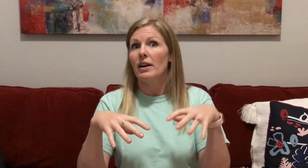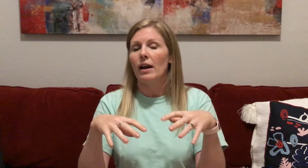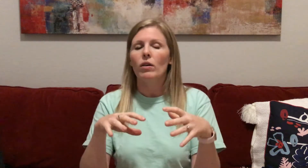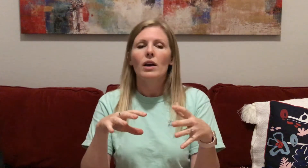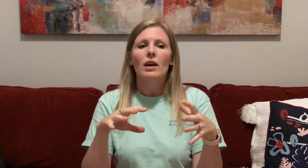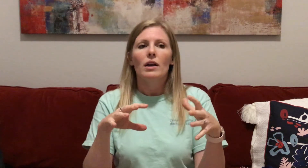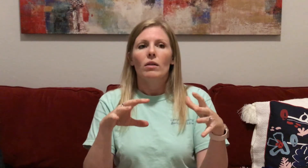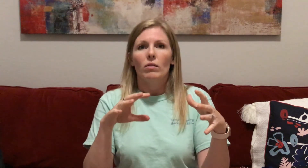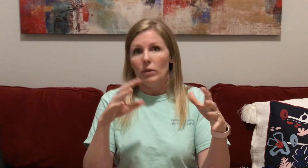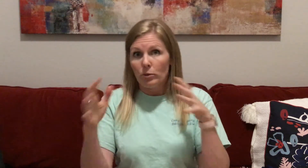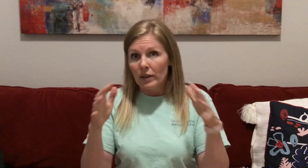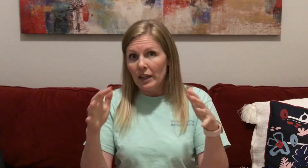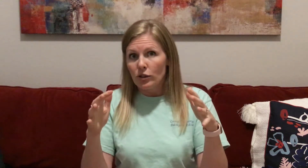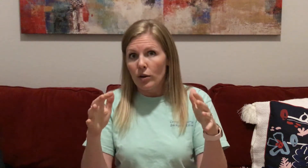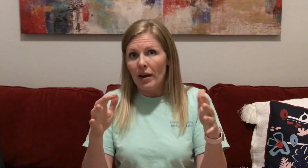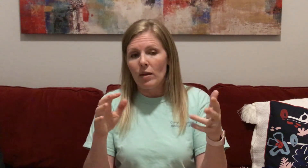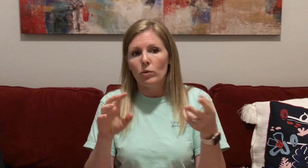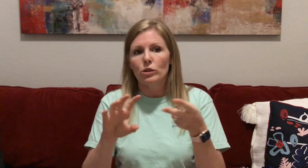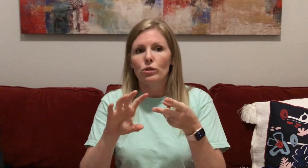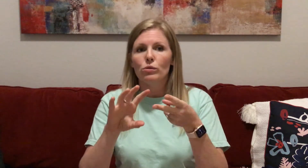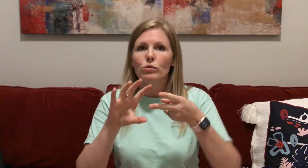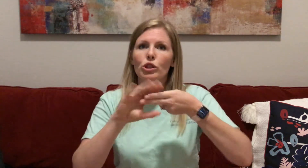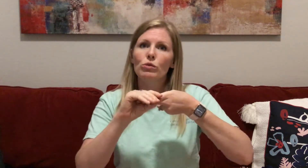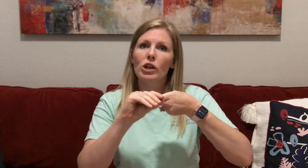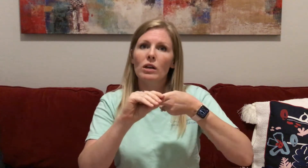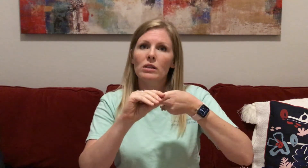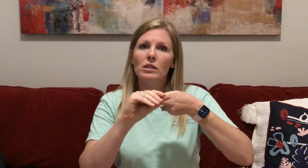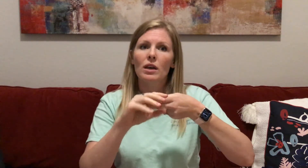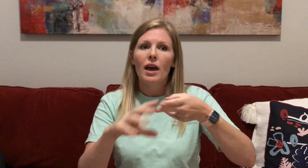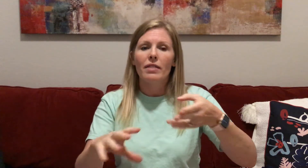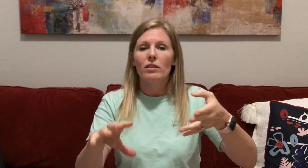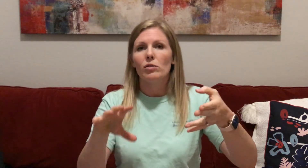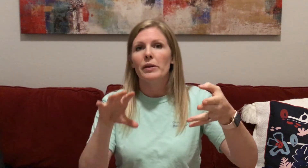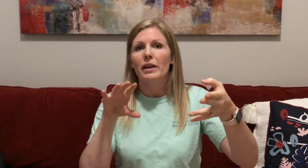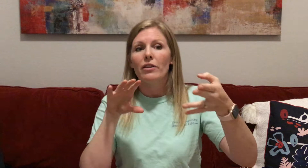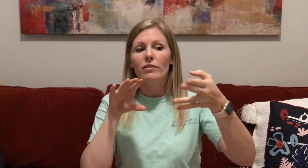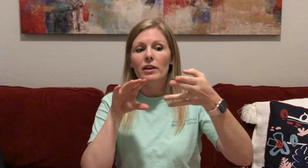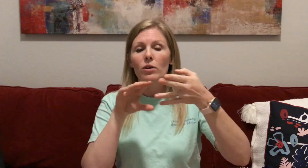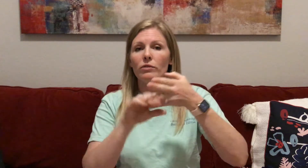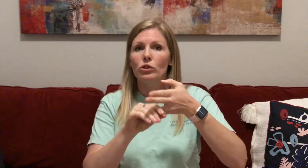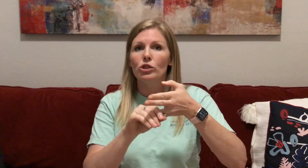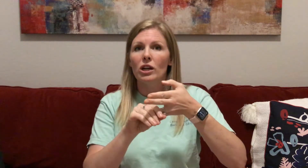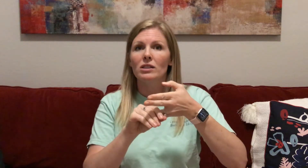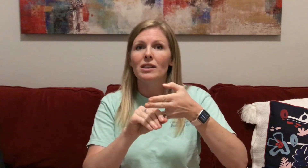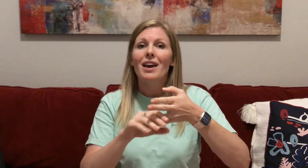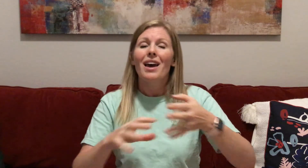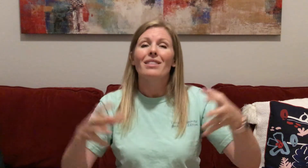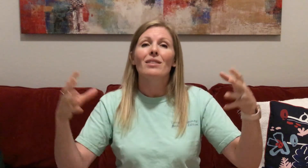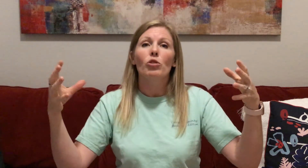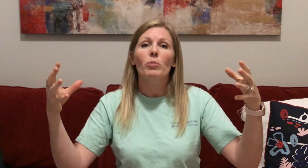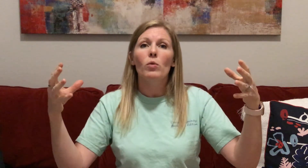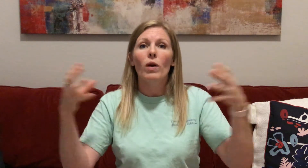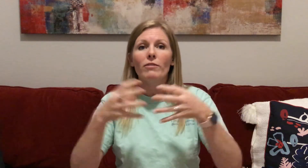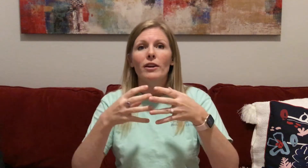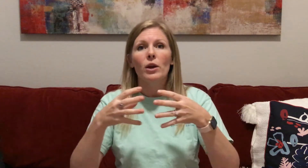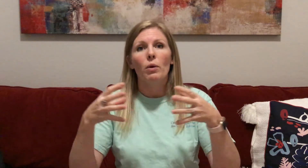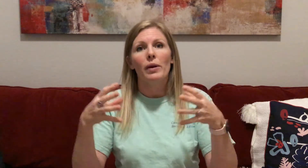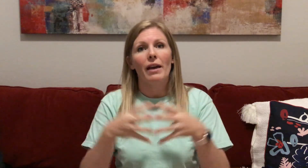now where I'm doing the intro, and then we'll do 2 chunks, and then there'll be another video of 2 chunks, and then there will be one video where we have the